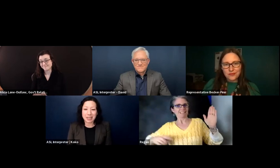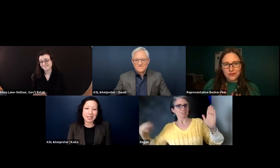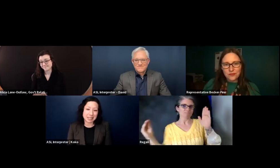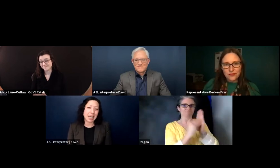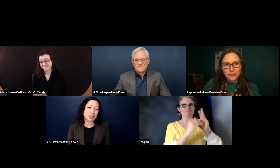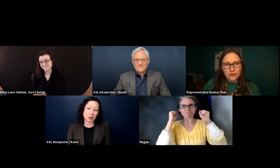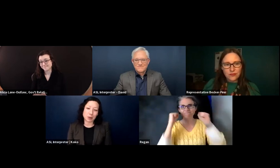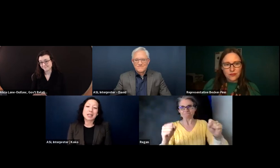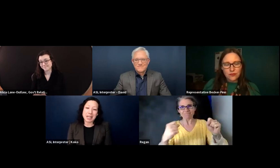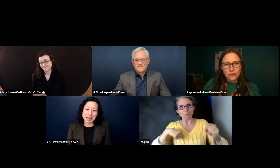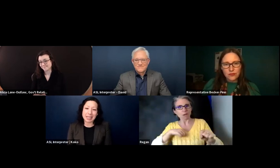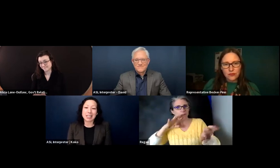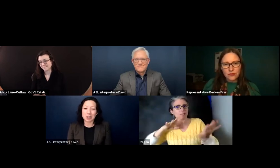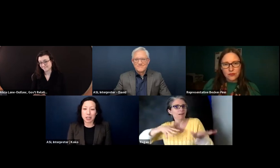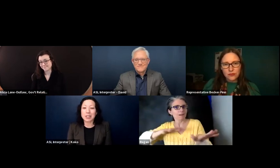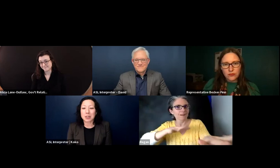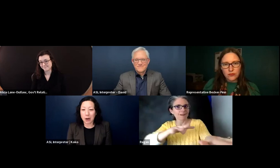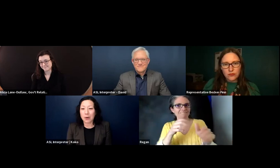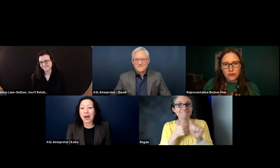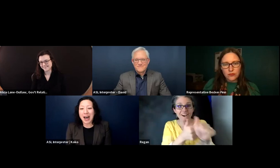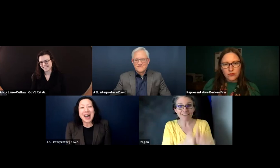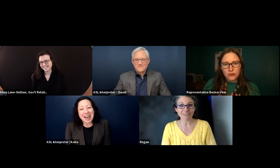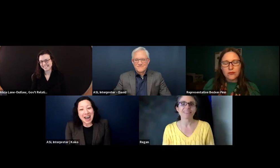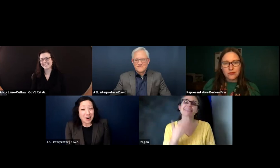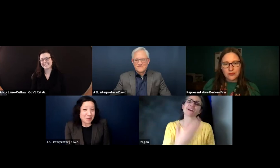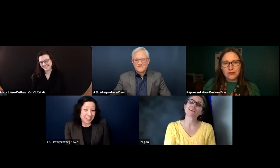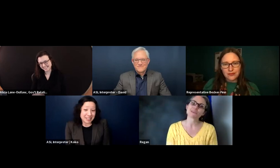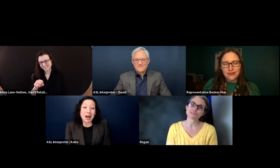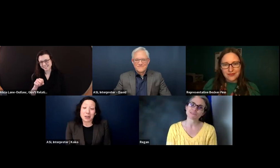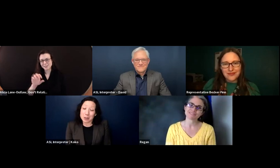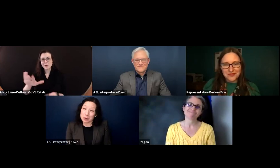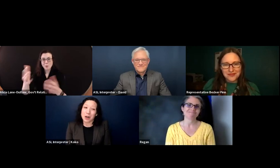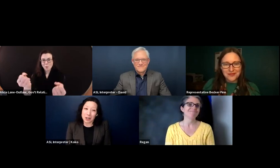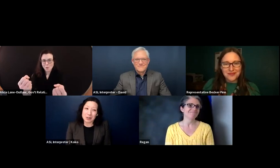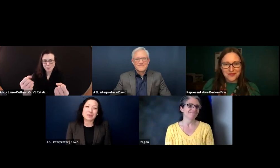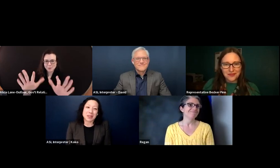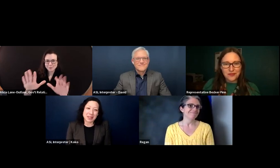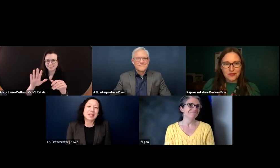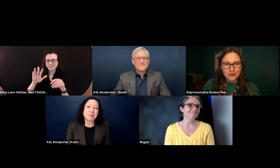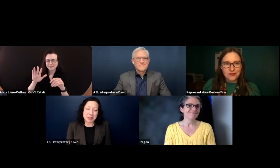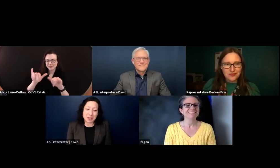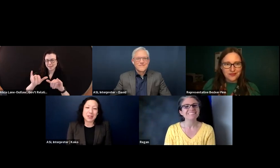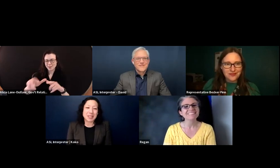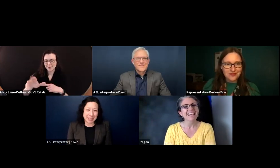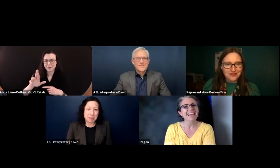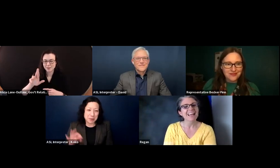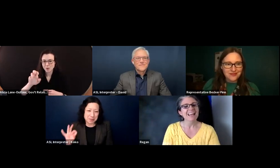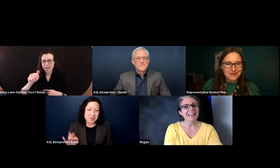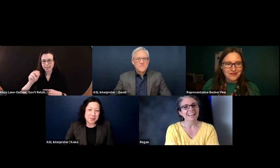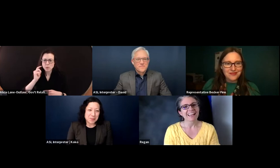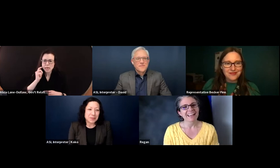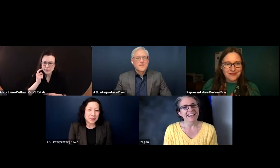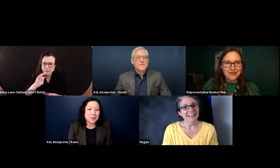first in statute in history. So hopefully others will follow. Minnesota's